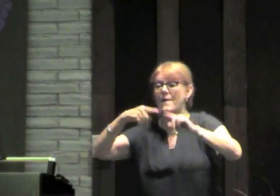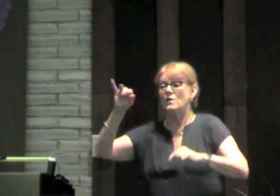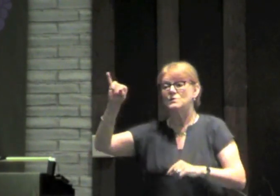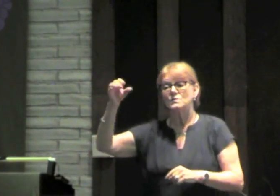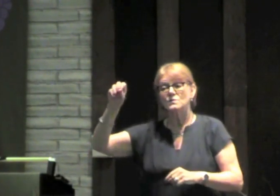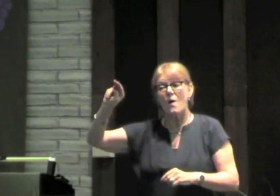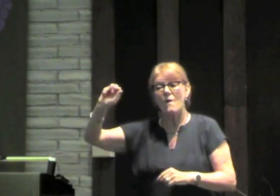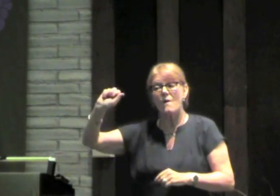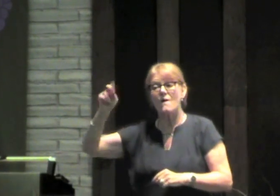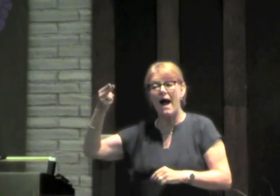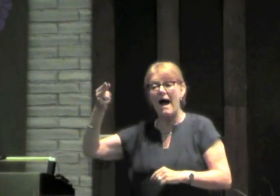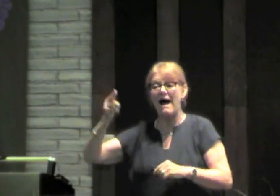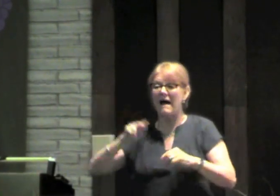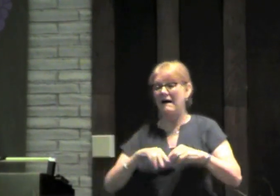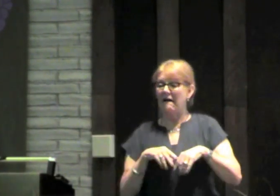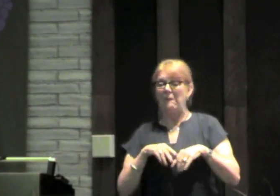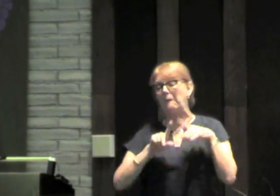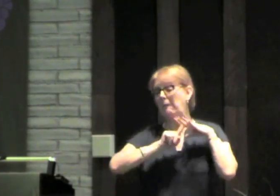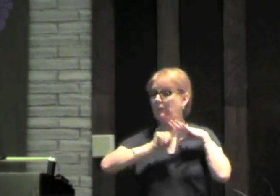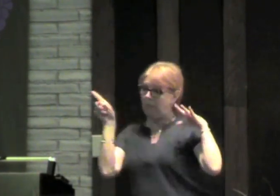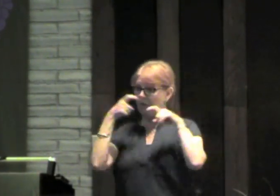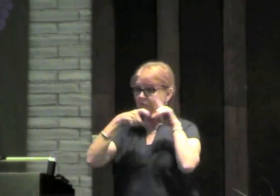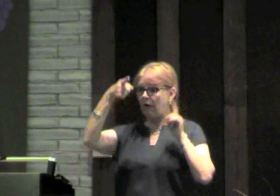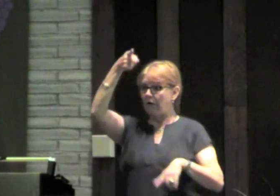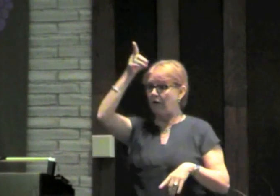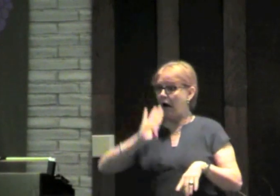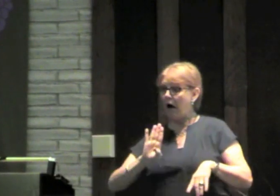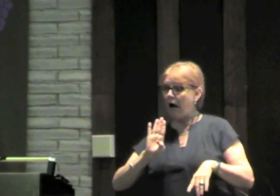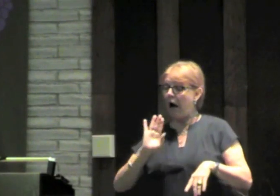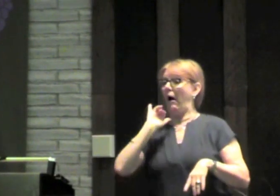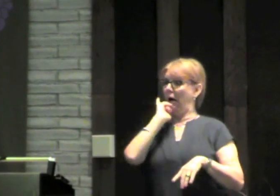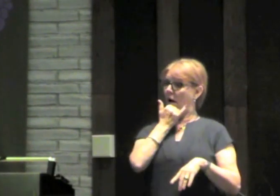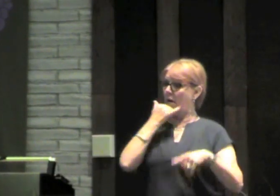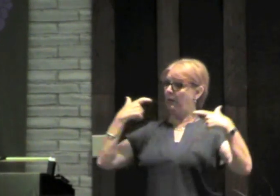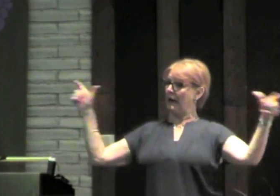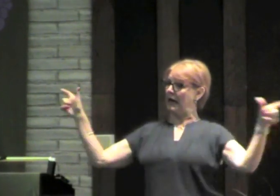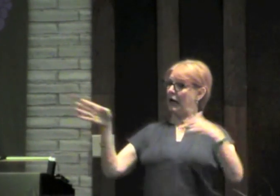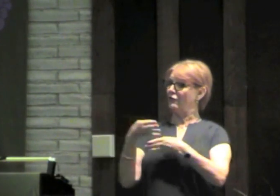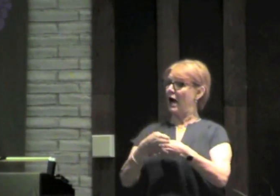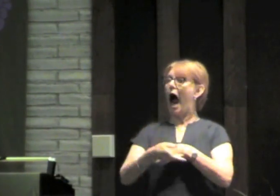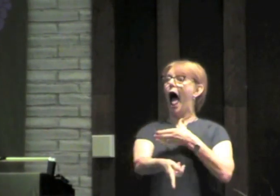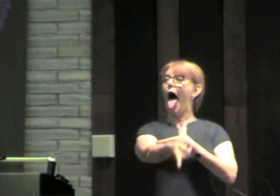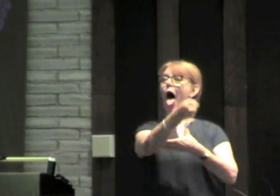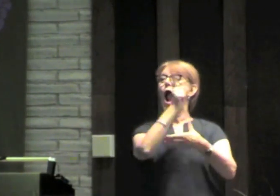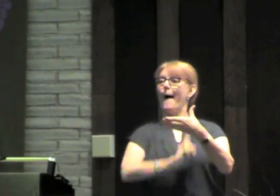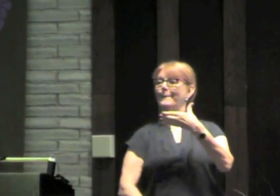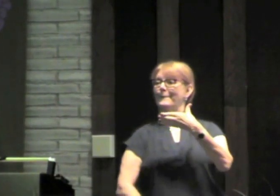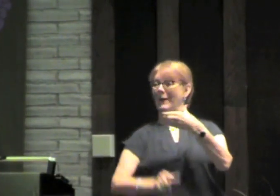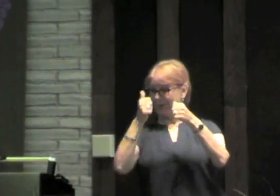Now, do you all remember the Bible story about Jonah and how he tried to run away from God, and then he was swallowed by